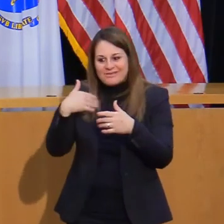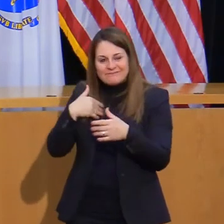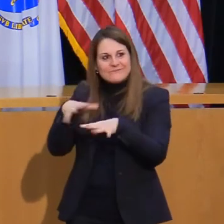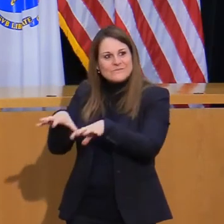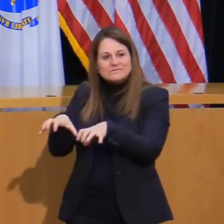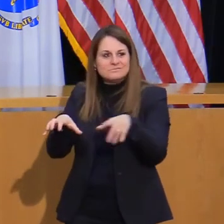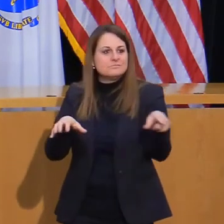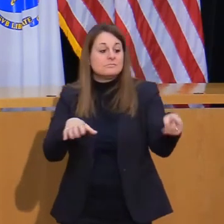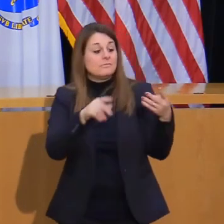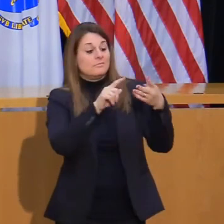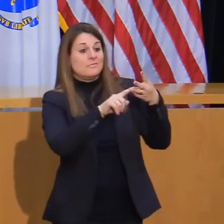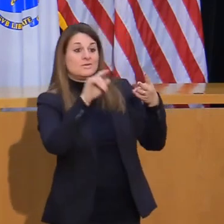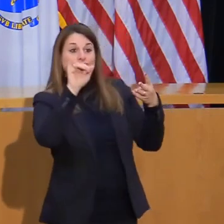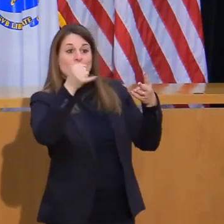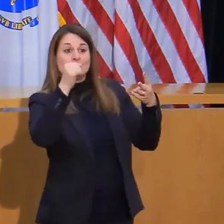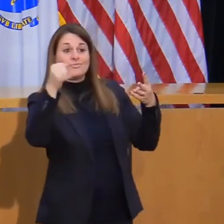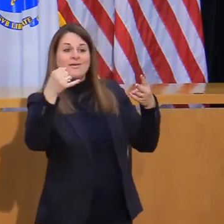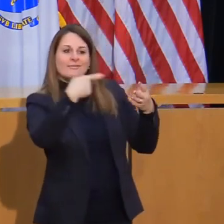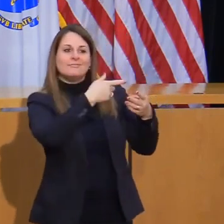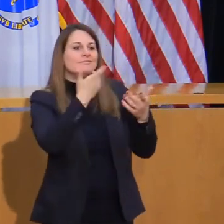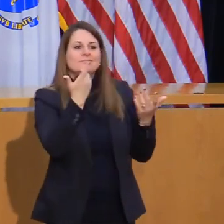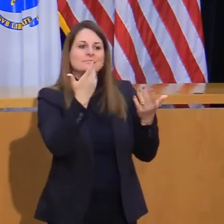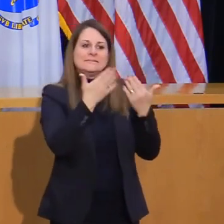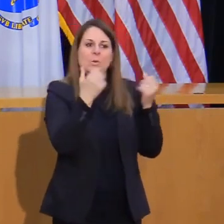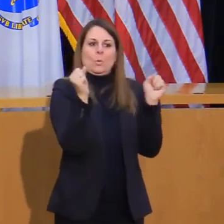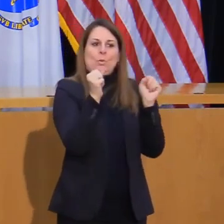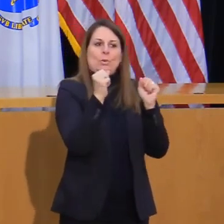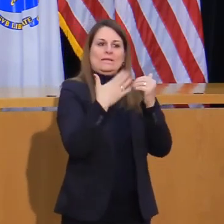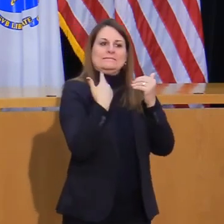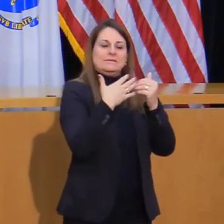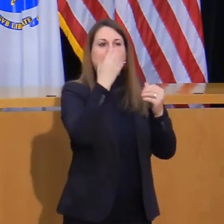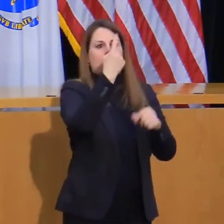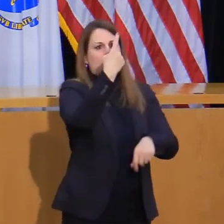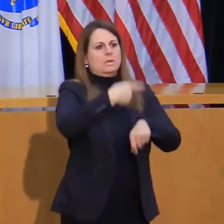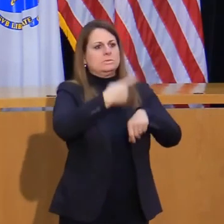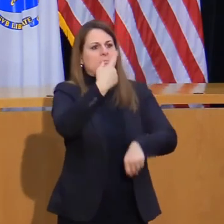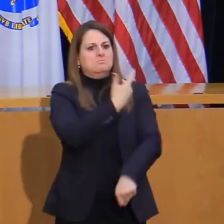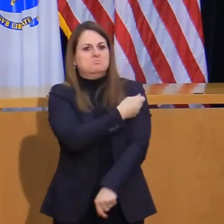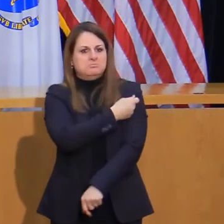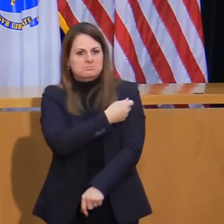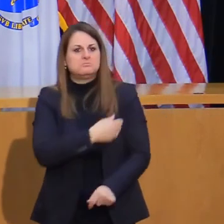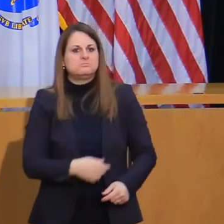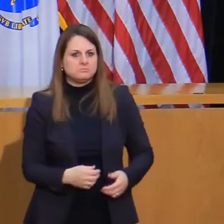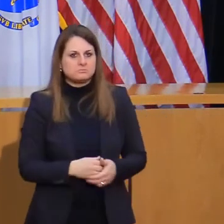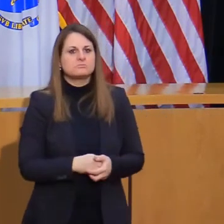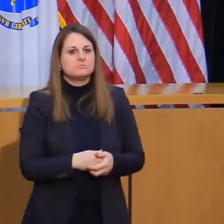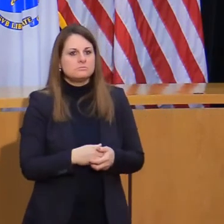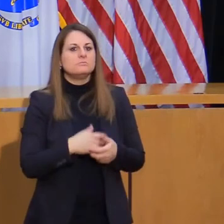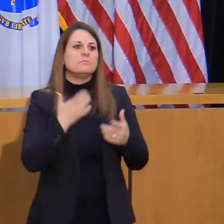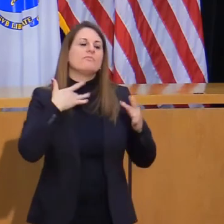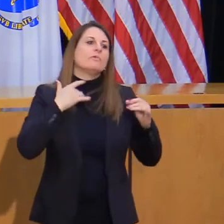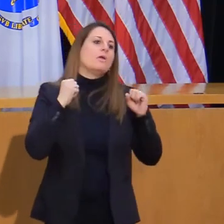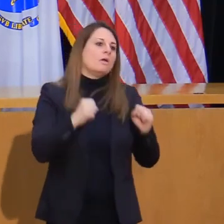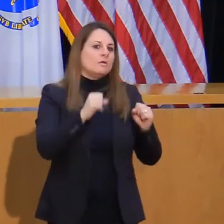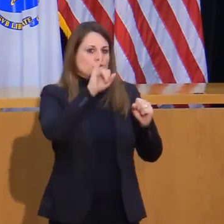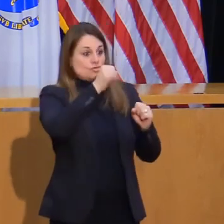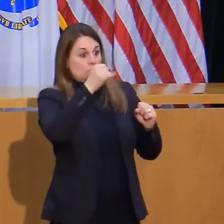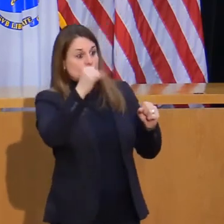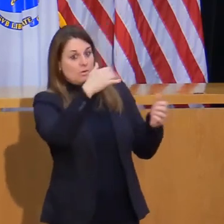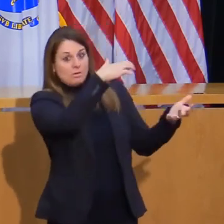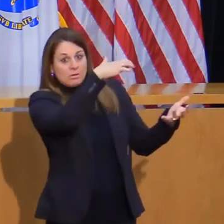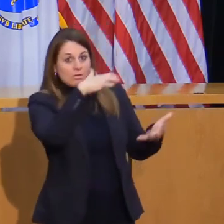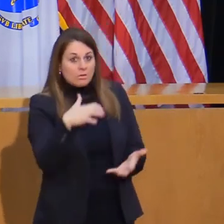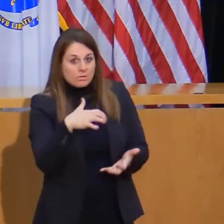state's distribution, we've had a limited amount of J&J. But this bolus of 41,000 that's coming in for next week at one